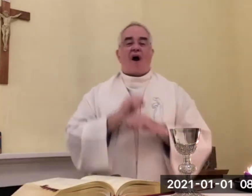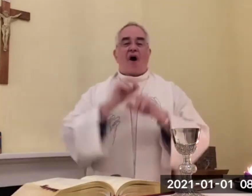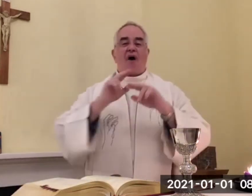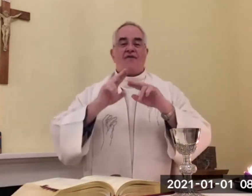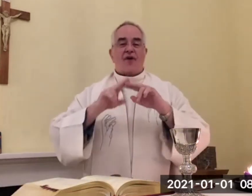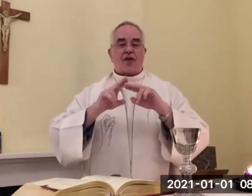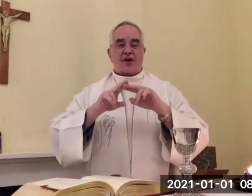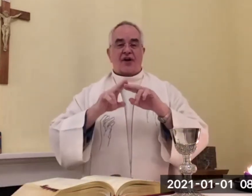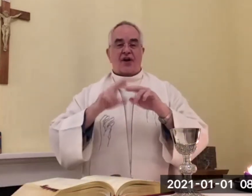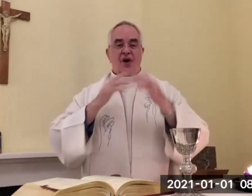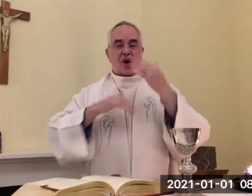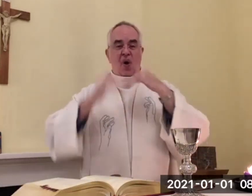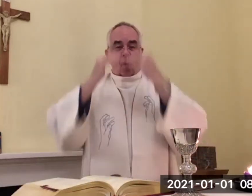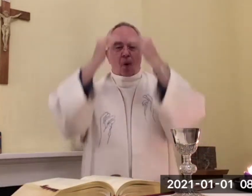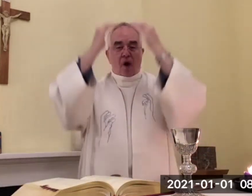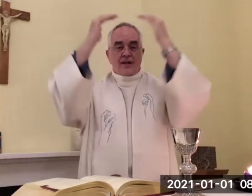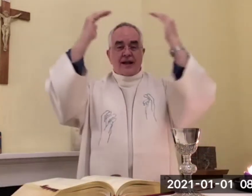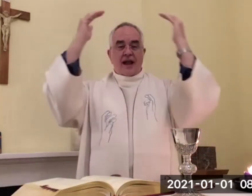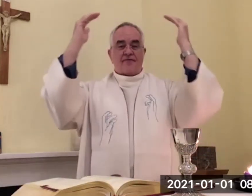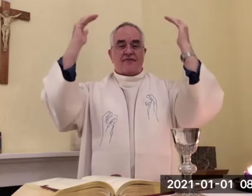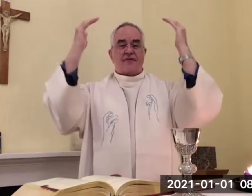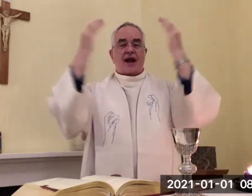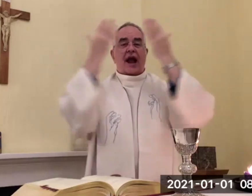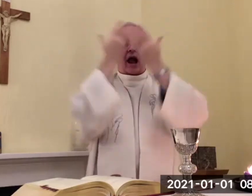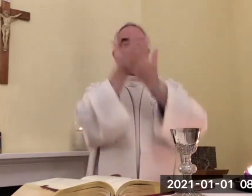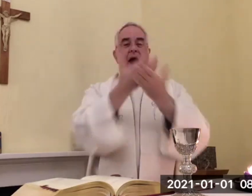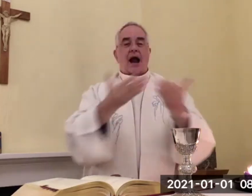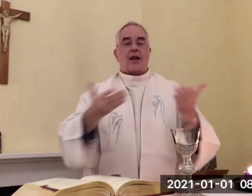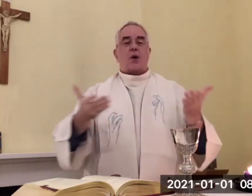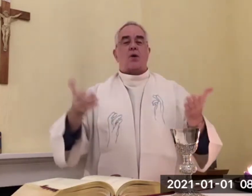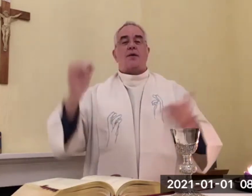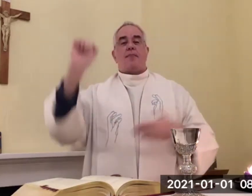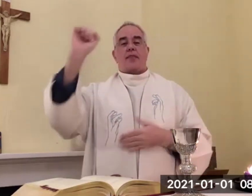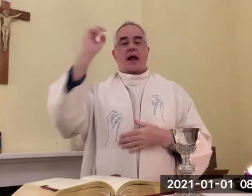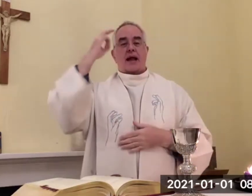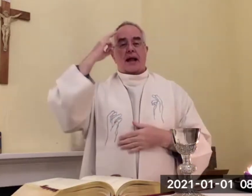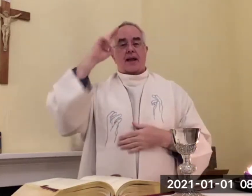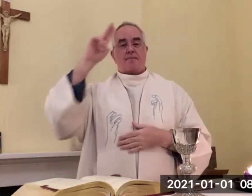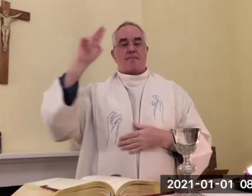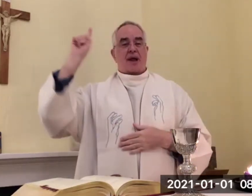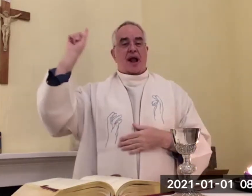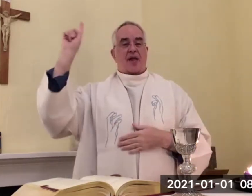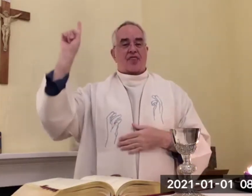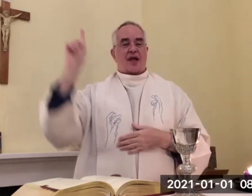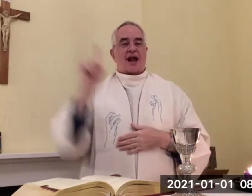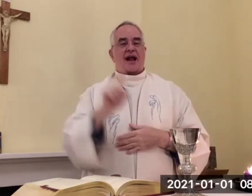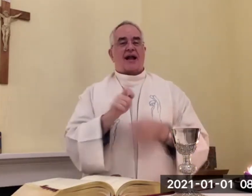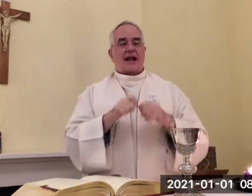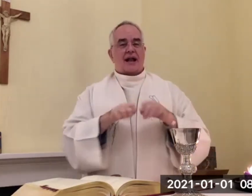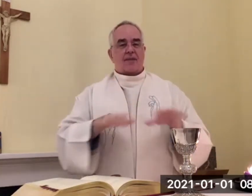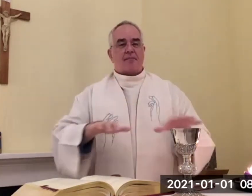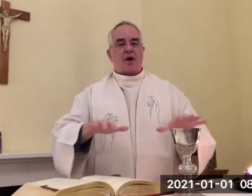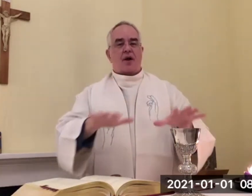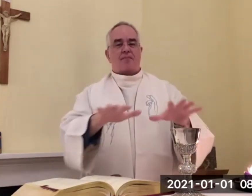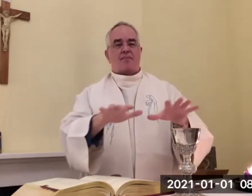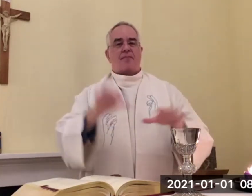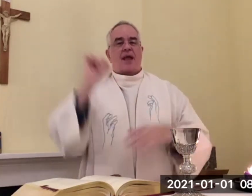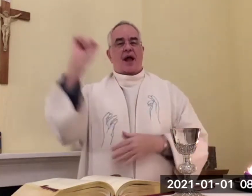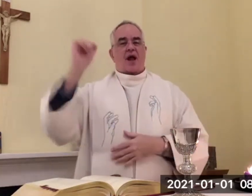Our Father, who art in heaven, hallowed be thy name. Thy kingdom come,